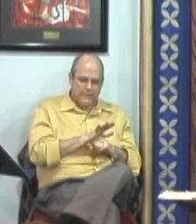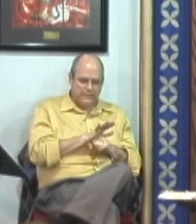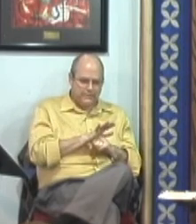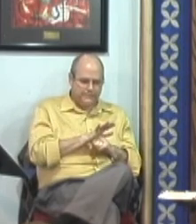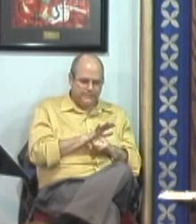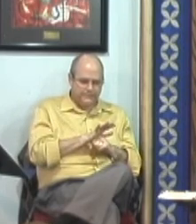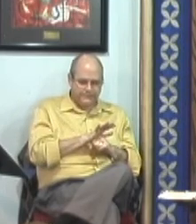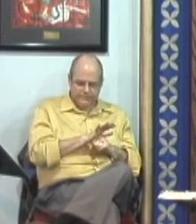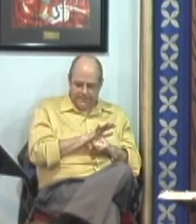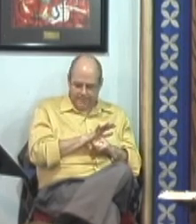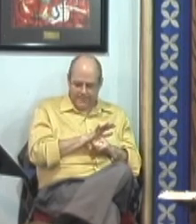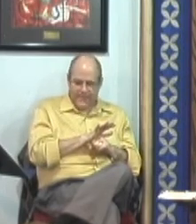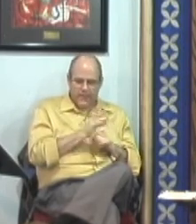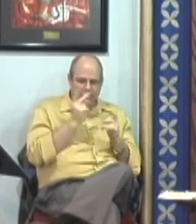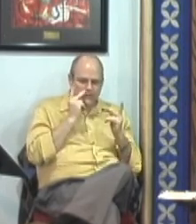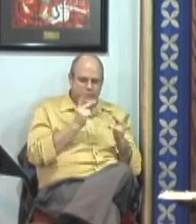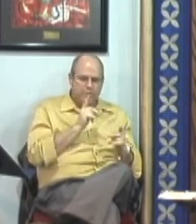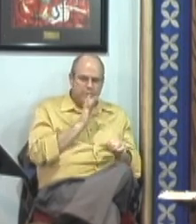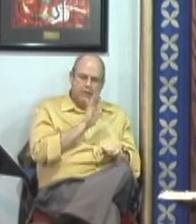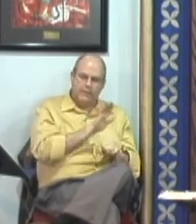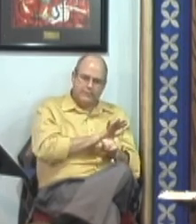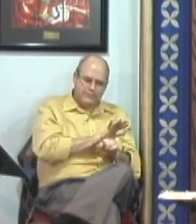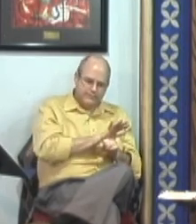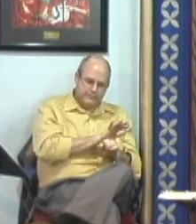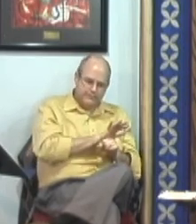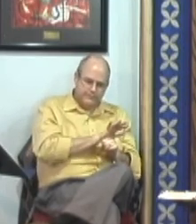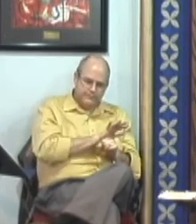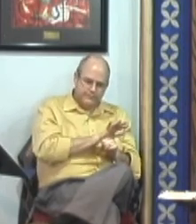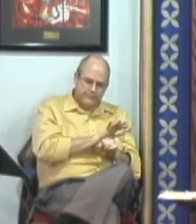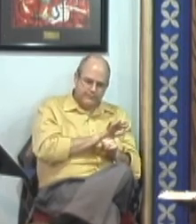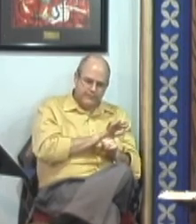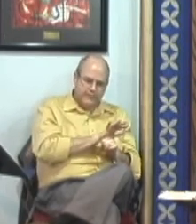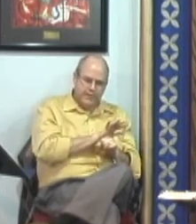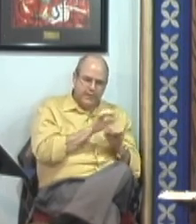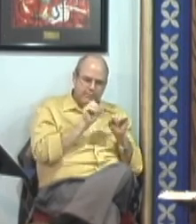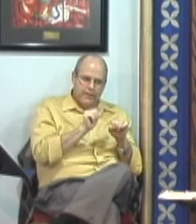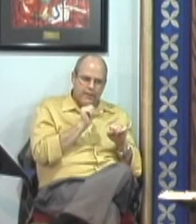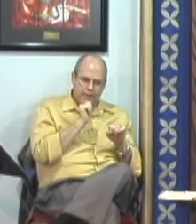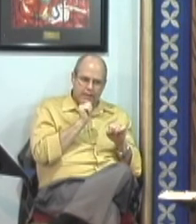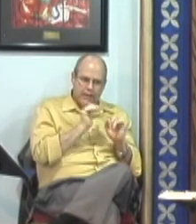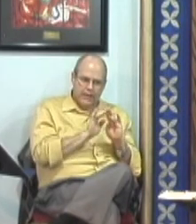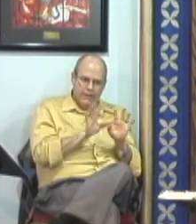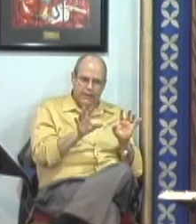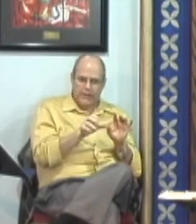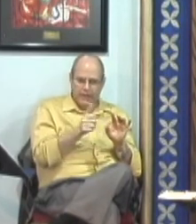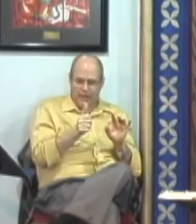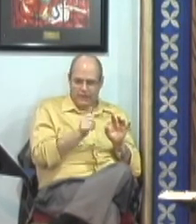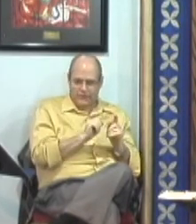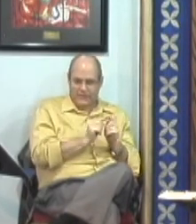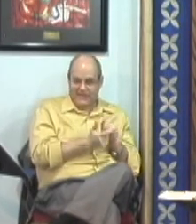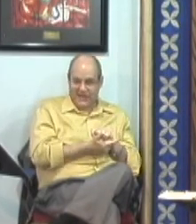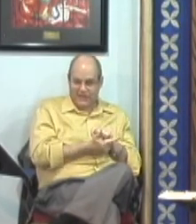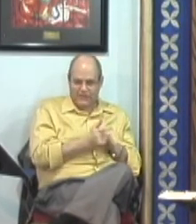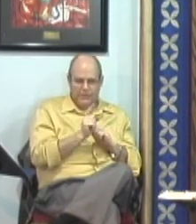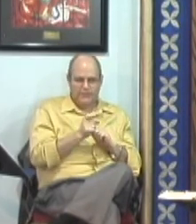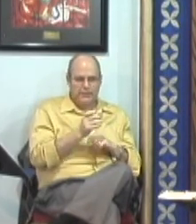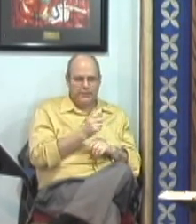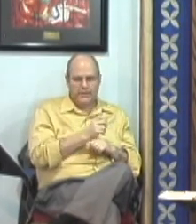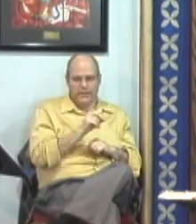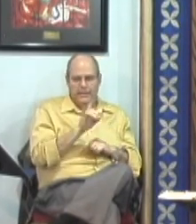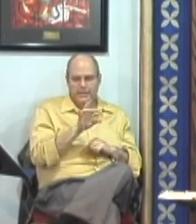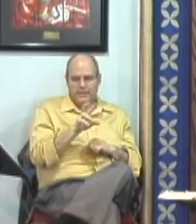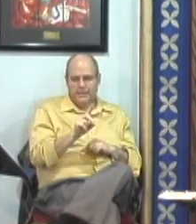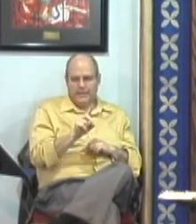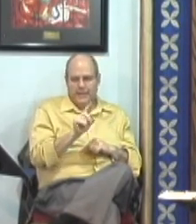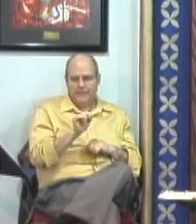I dug into it also. But look at this promise. And it probably doesn't come clear in other translations. So you need to get David Stearns